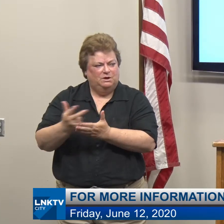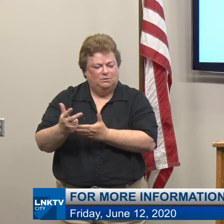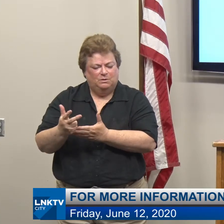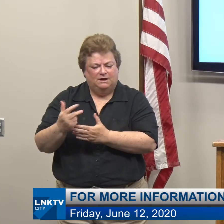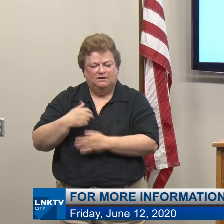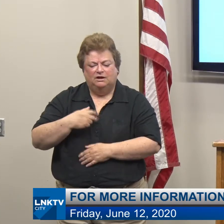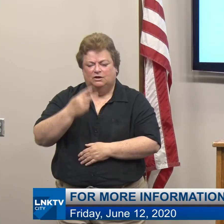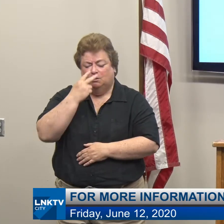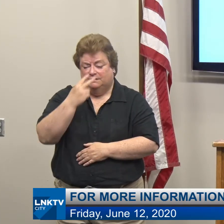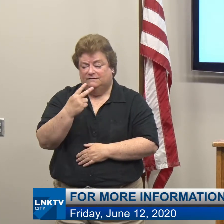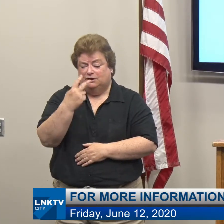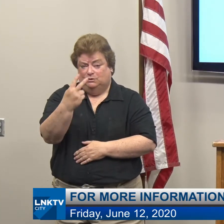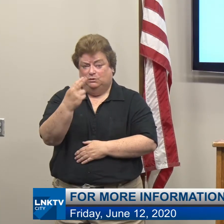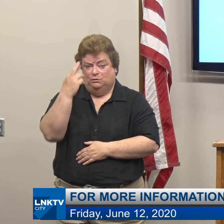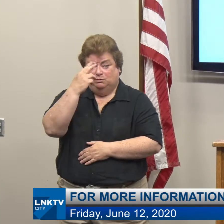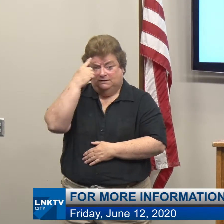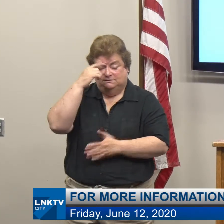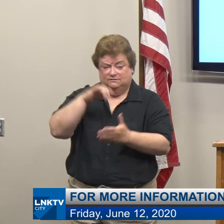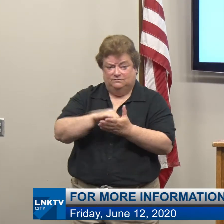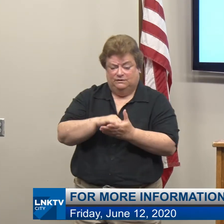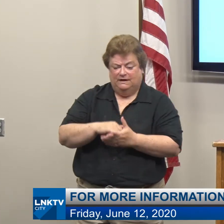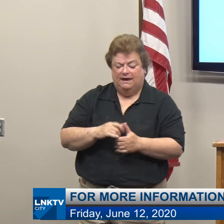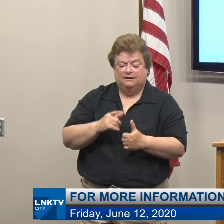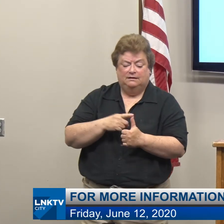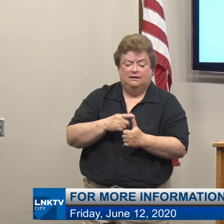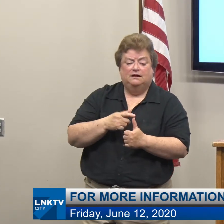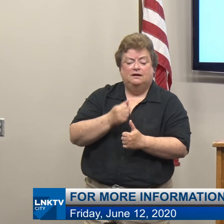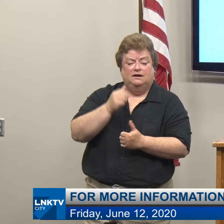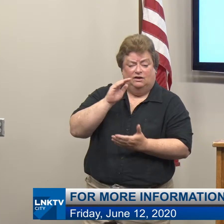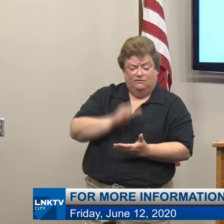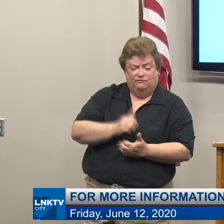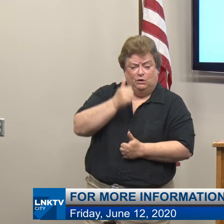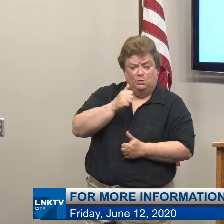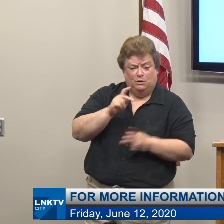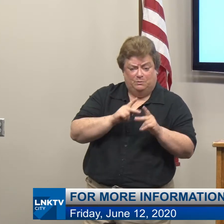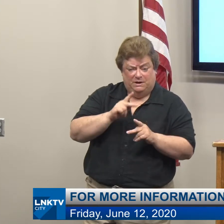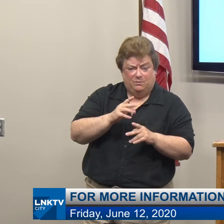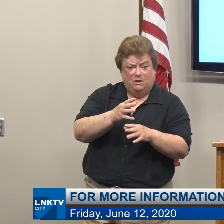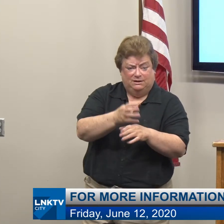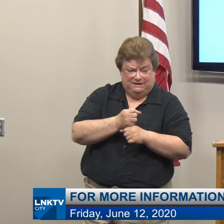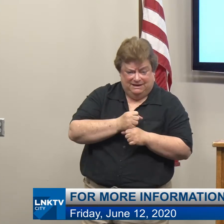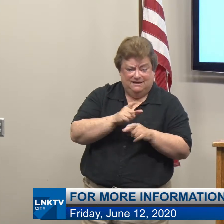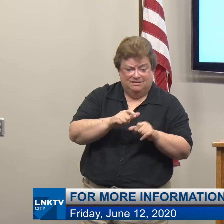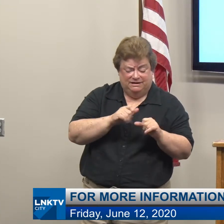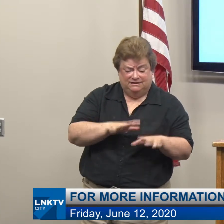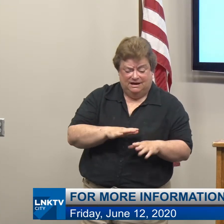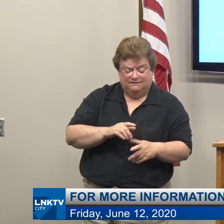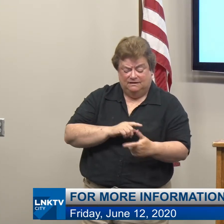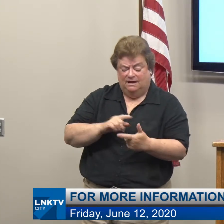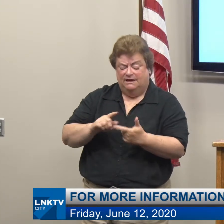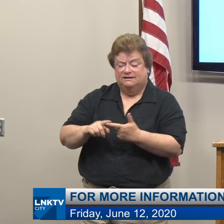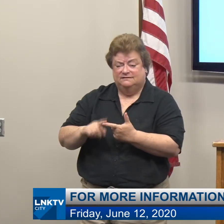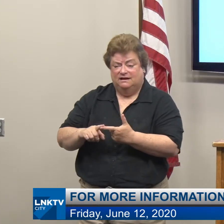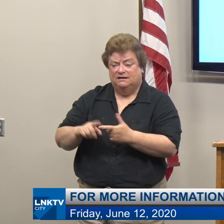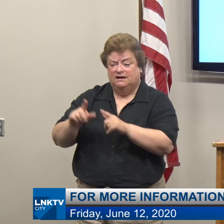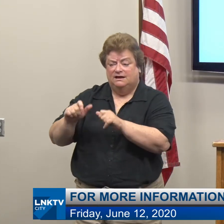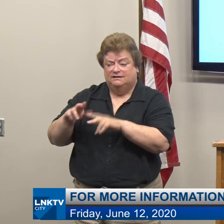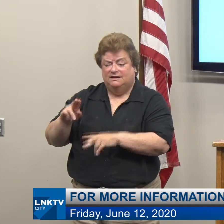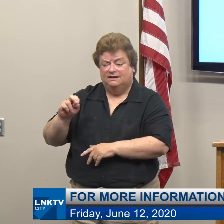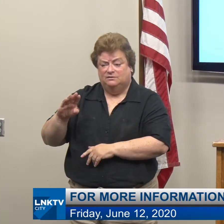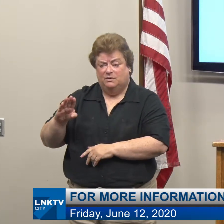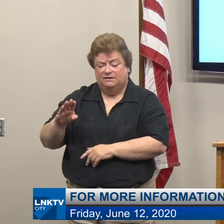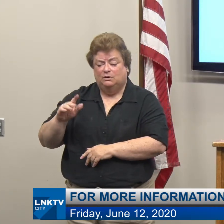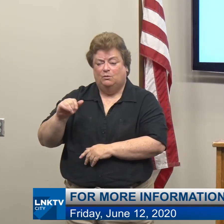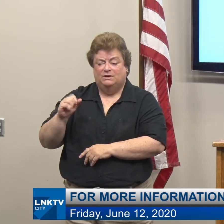We see 2 reasons for this. First, fewer people are seeking testing. Second, Test Nebraska went from